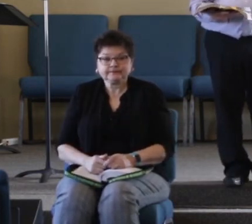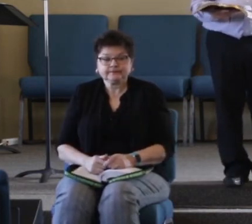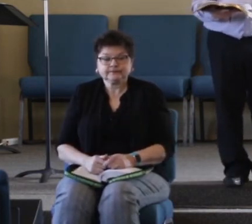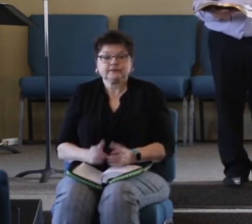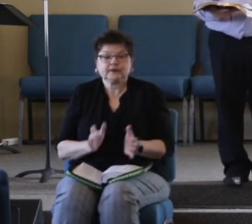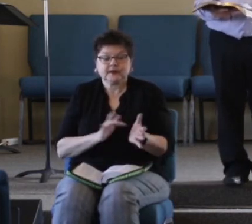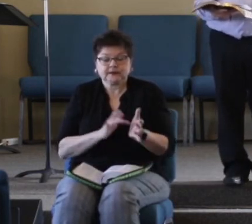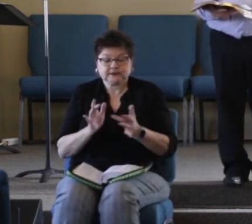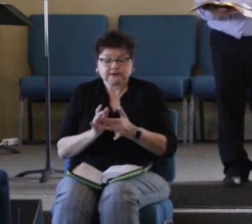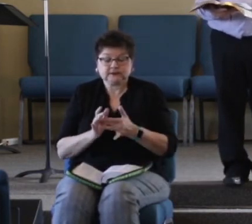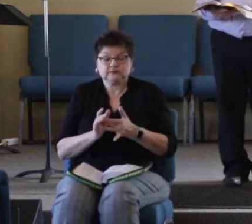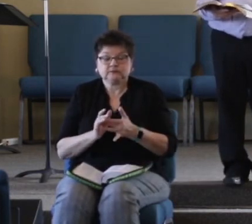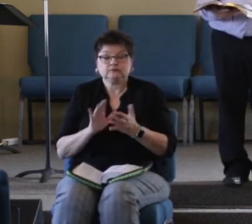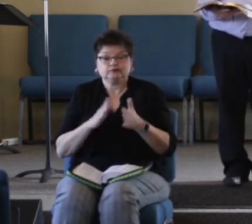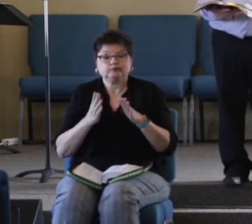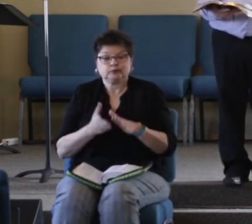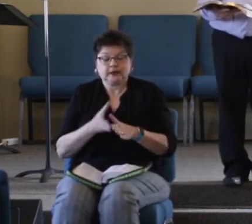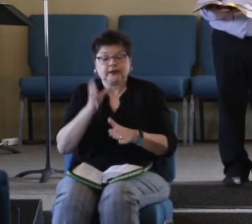would die on the cross